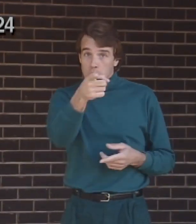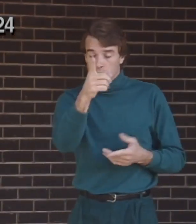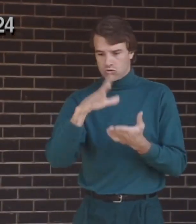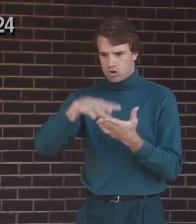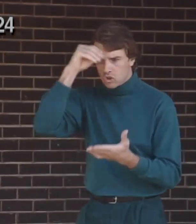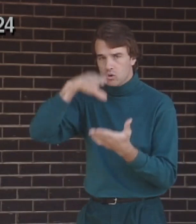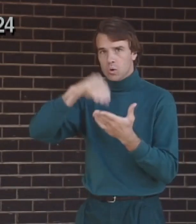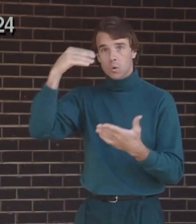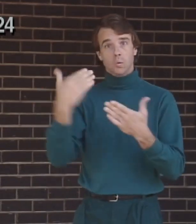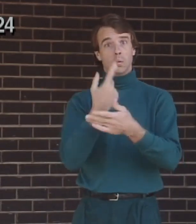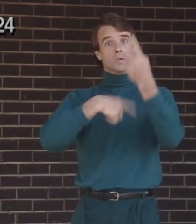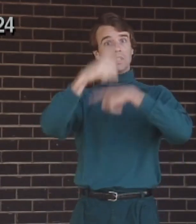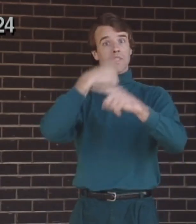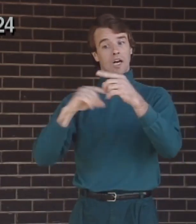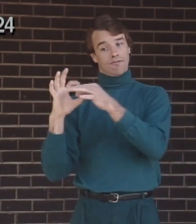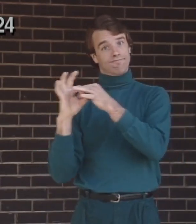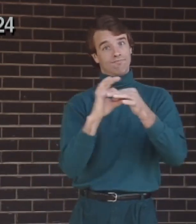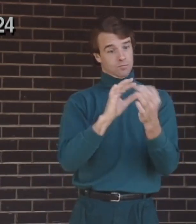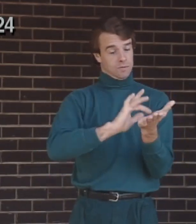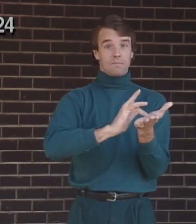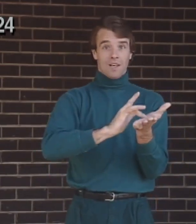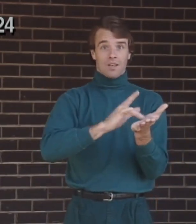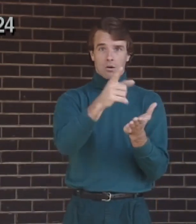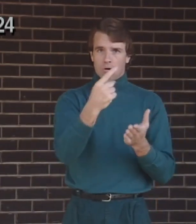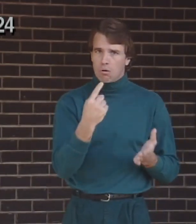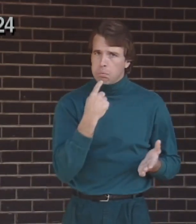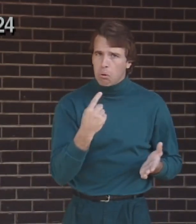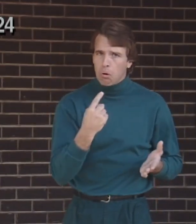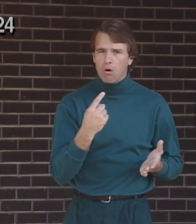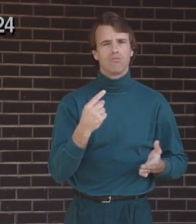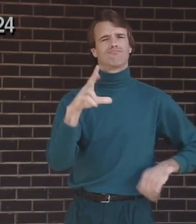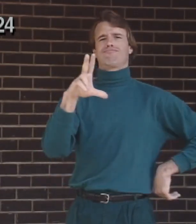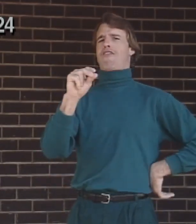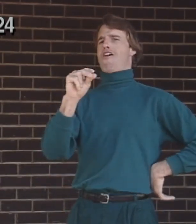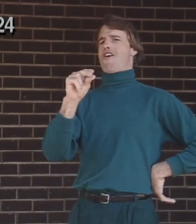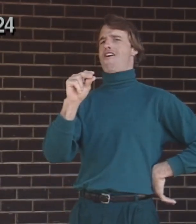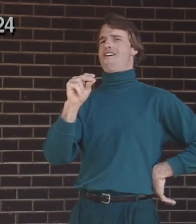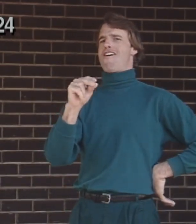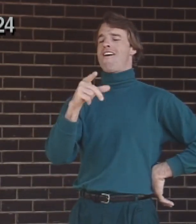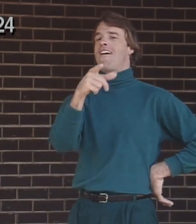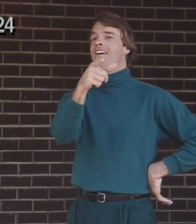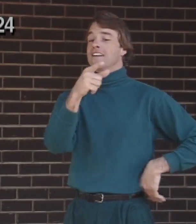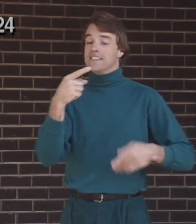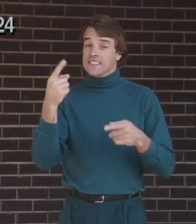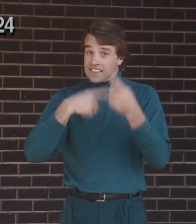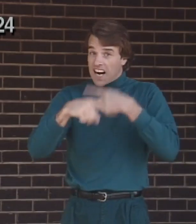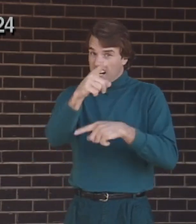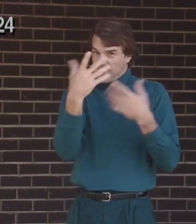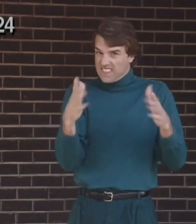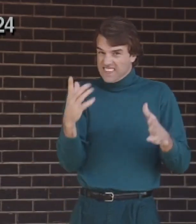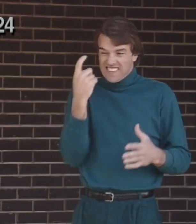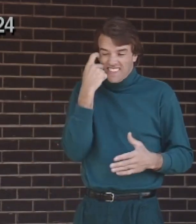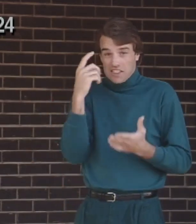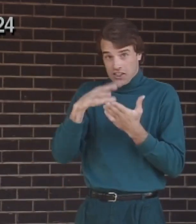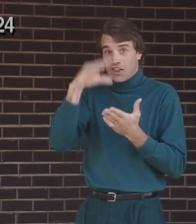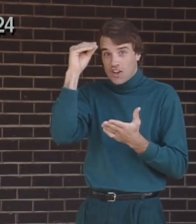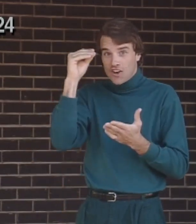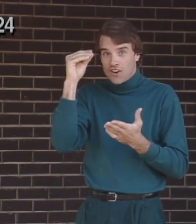Oh, are you disappointed about learning medical signs? Nah. Let's review all